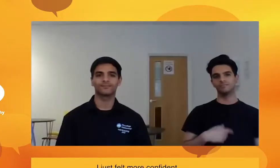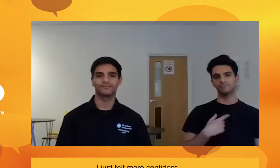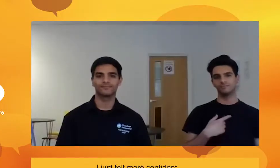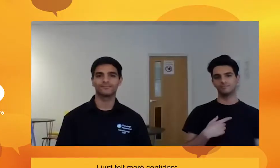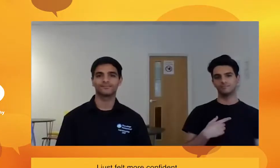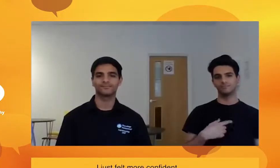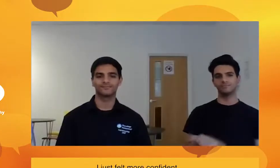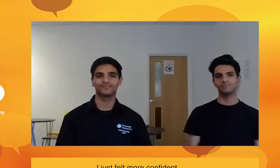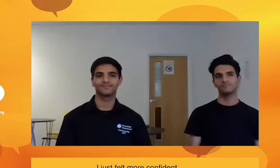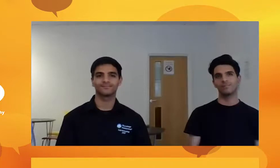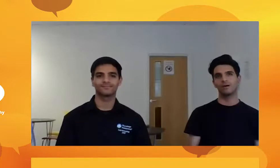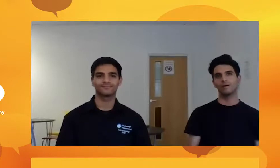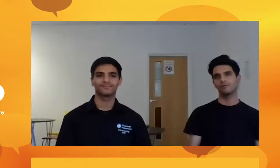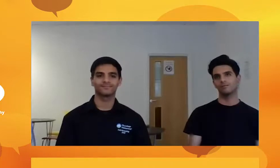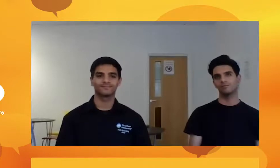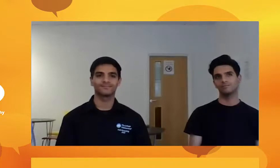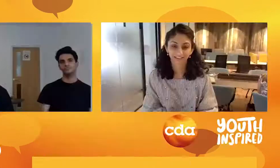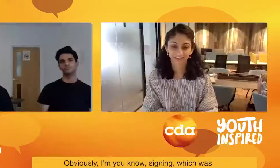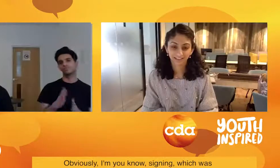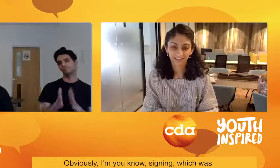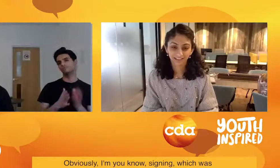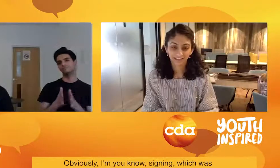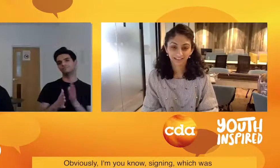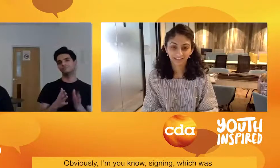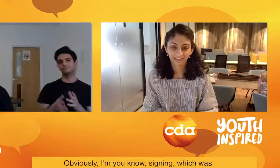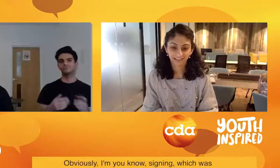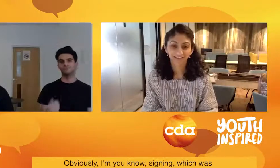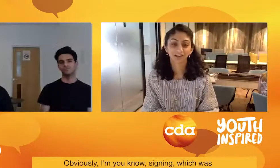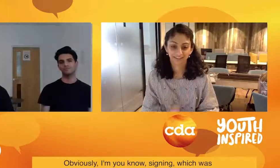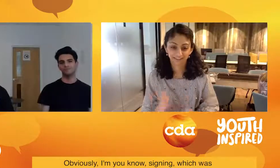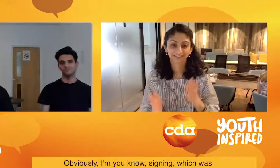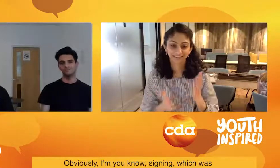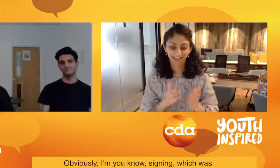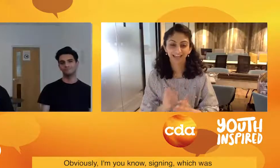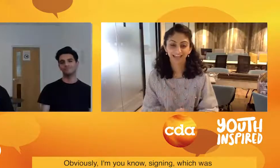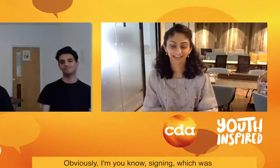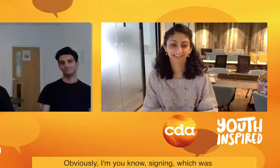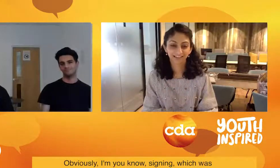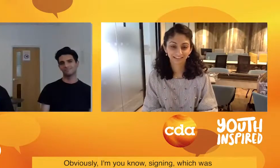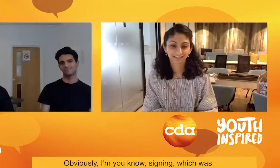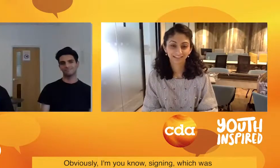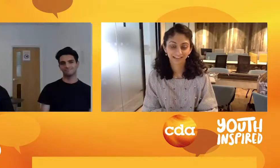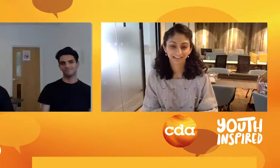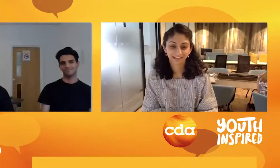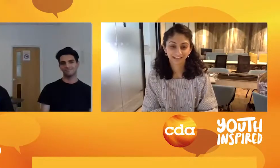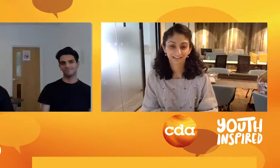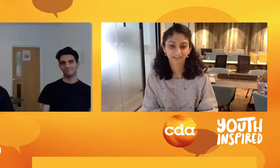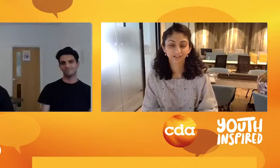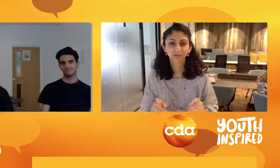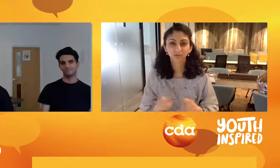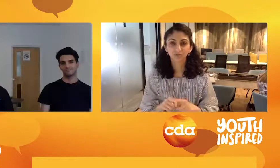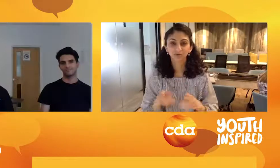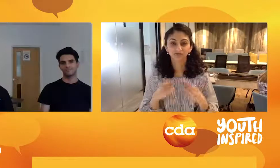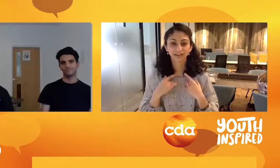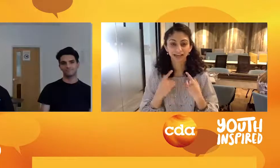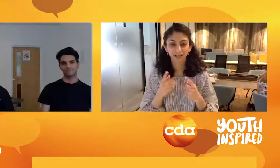I just felt more confident. Obviously I'm, signing, which was brilliant.